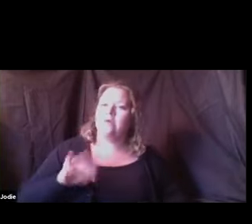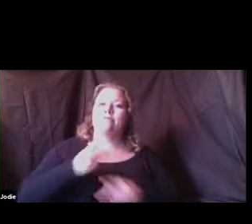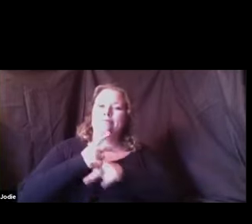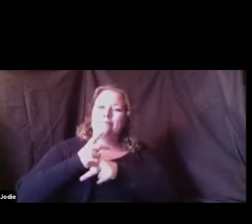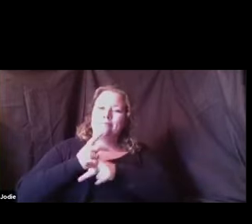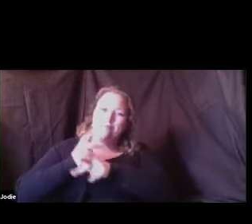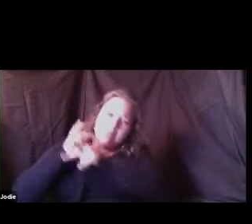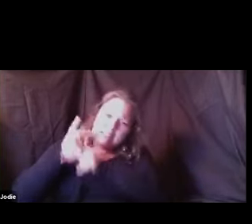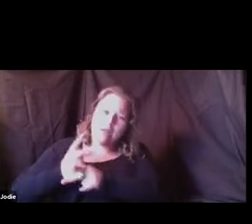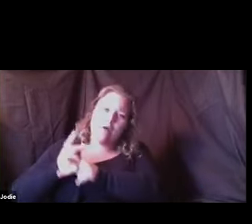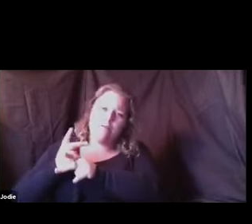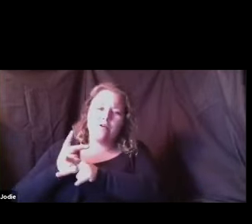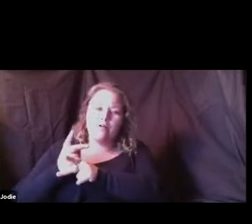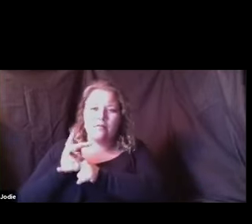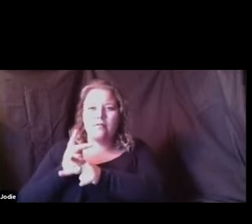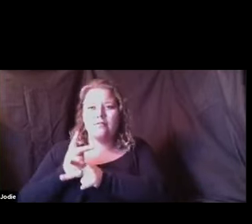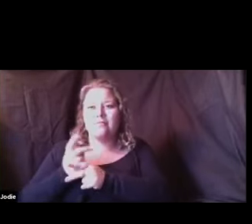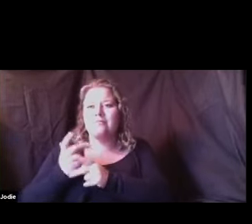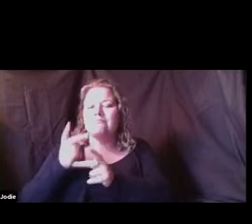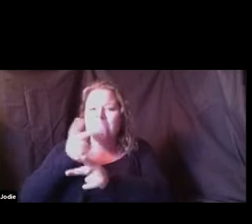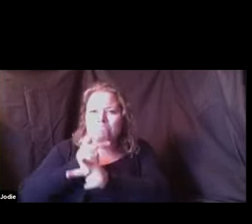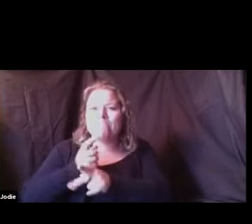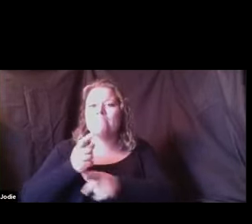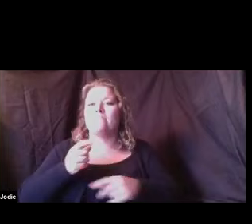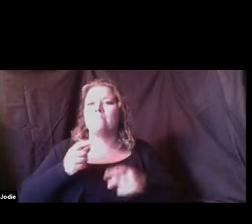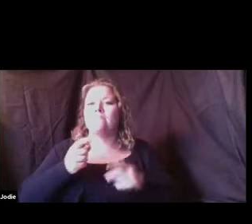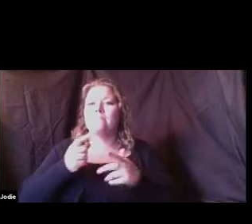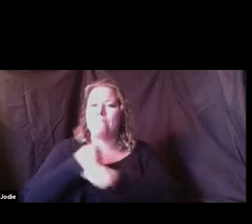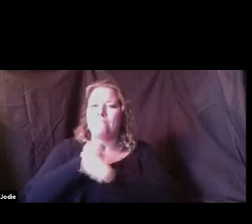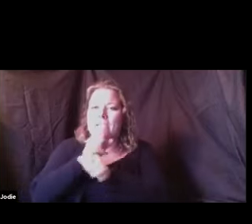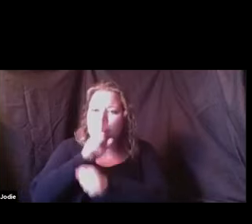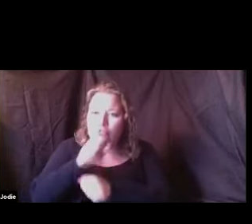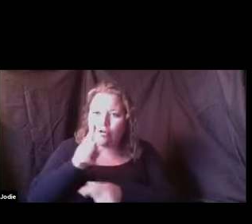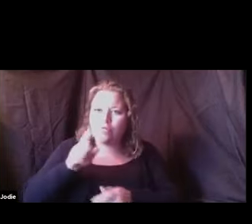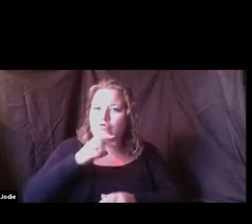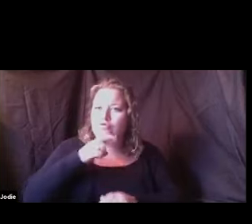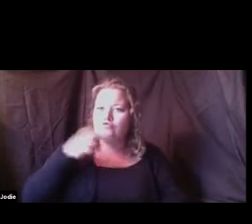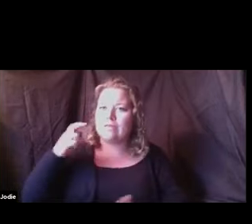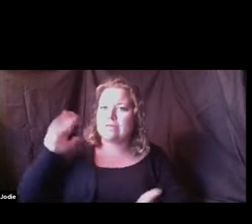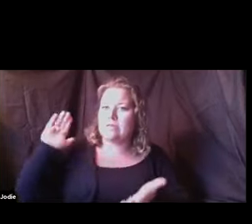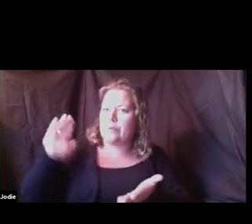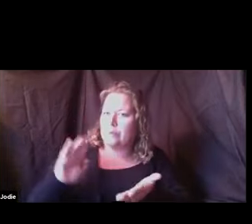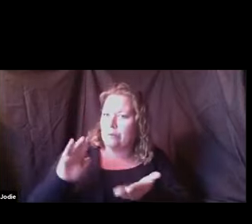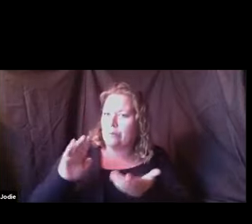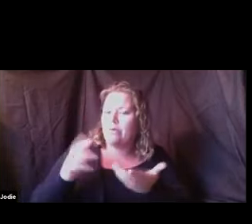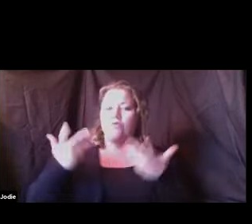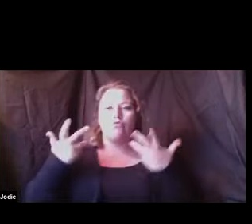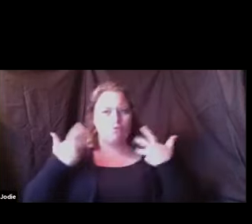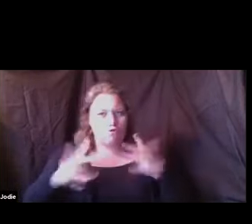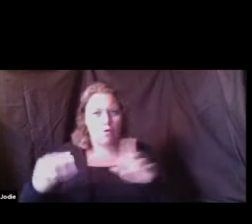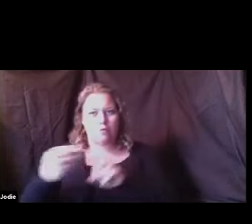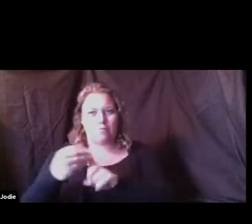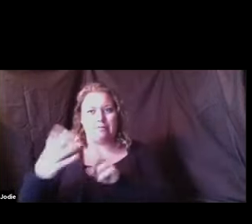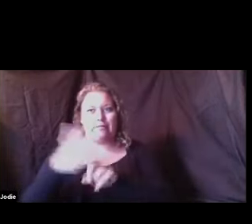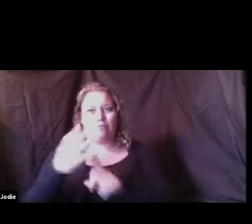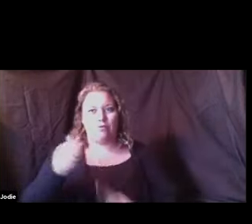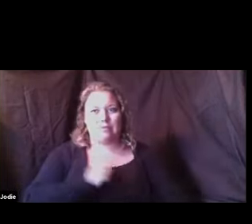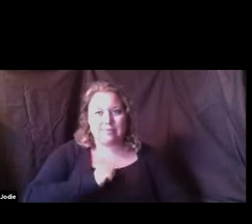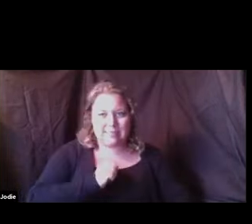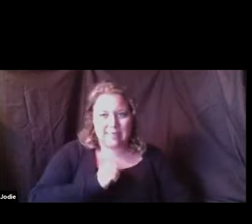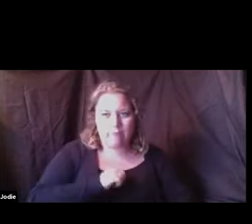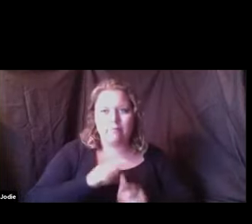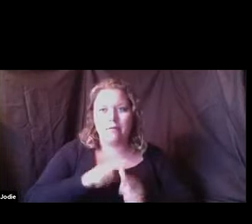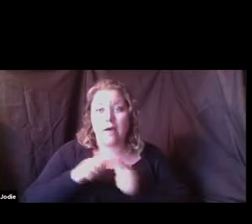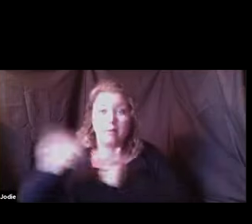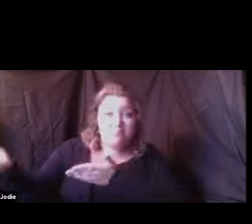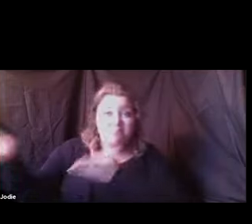to do that in the right way to keep risk down for exposing ourselves and then bringing it back to